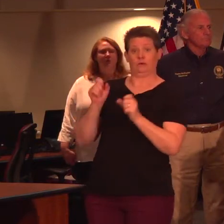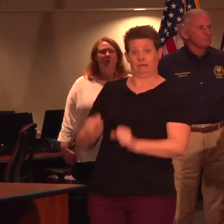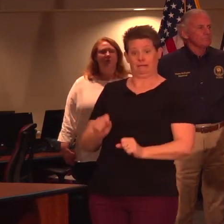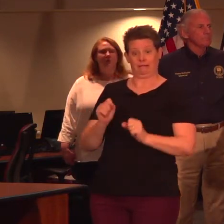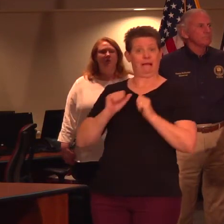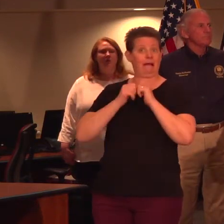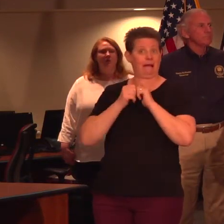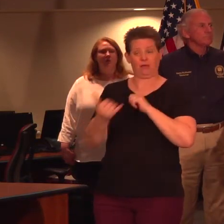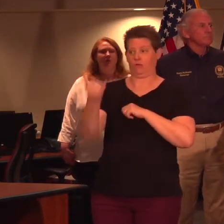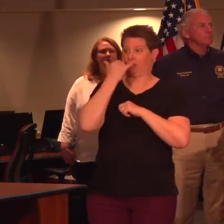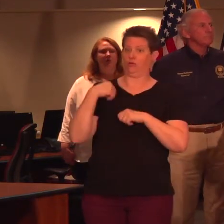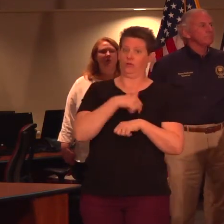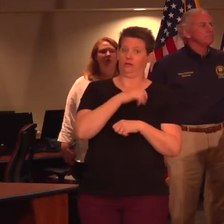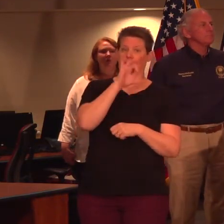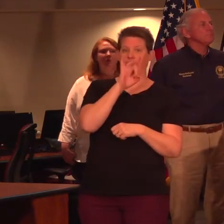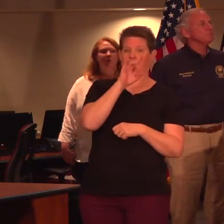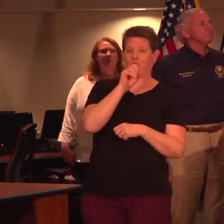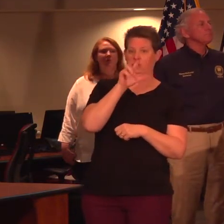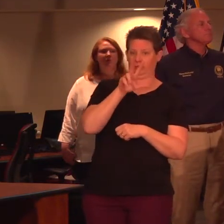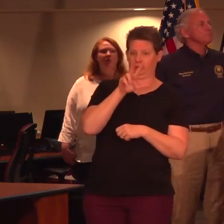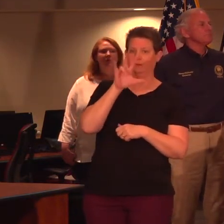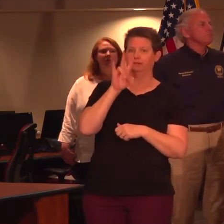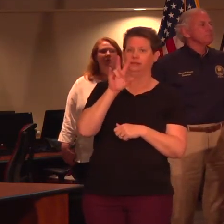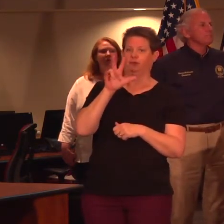by calling the following number. That's